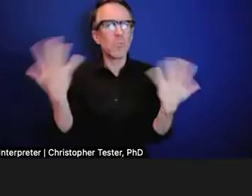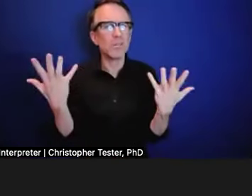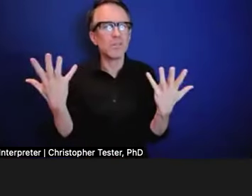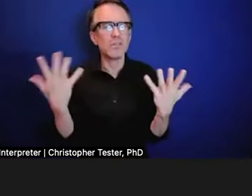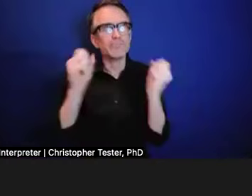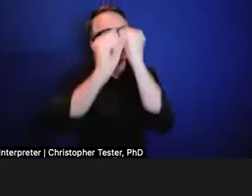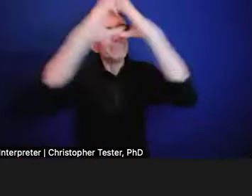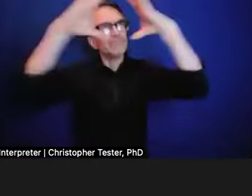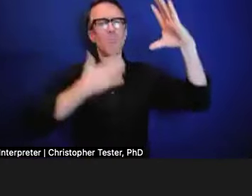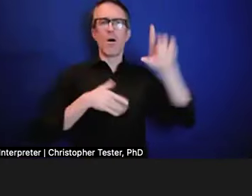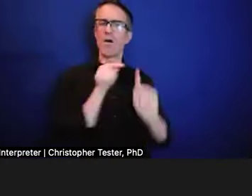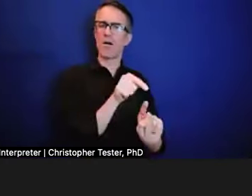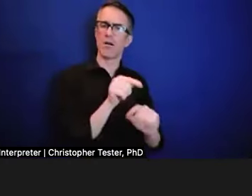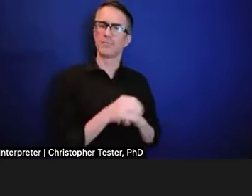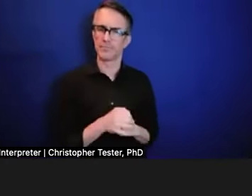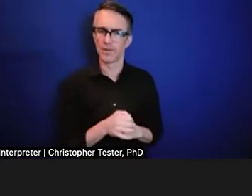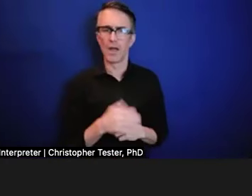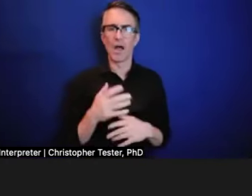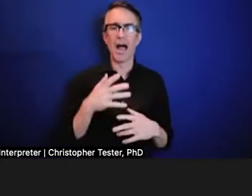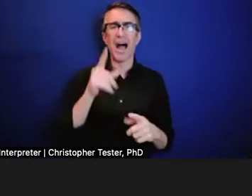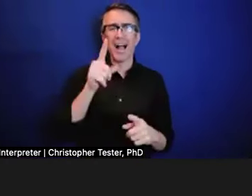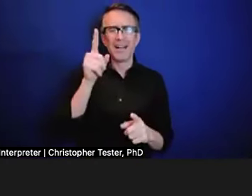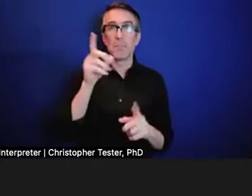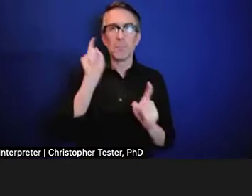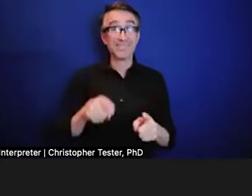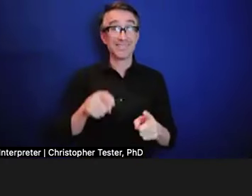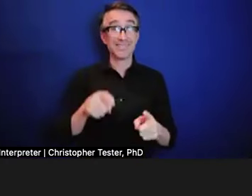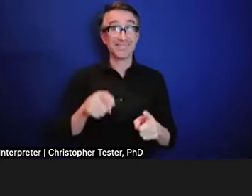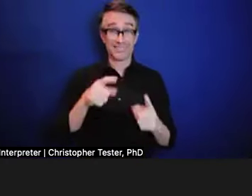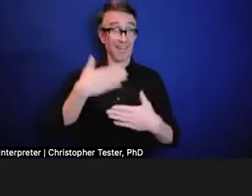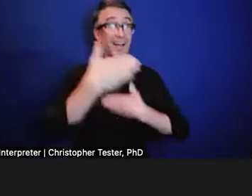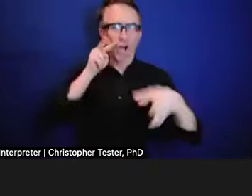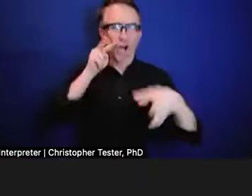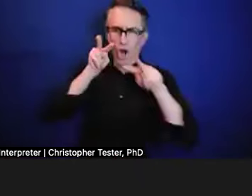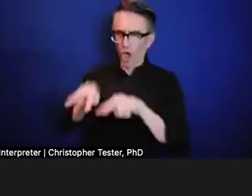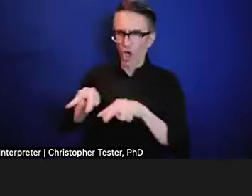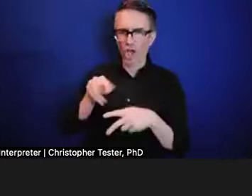persons face in addressing quality,